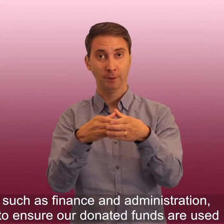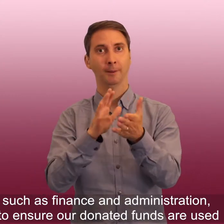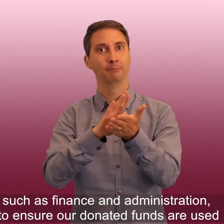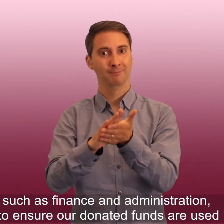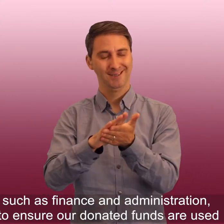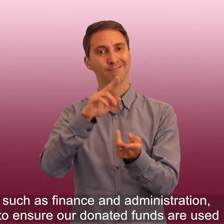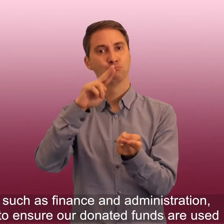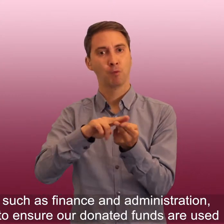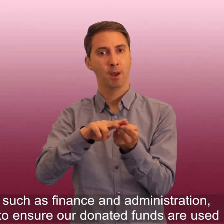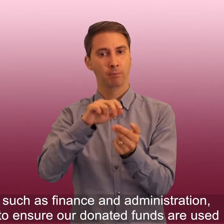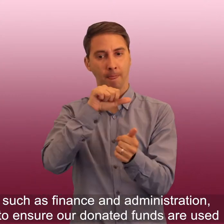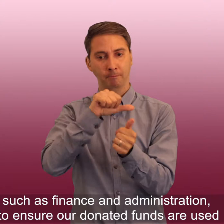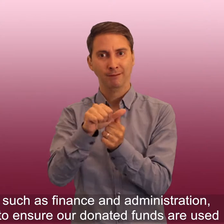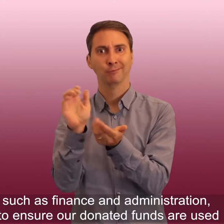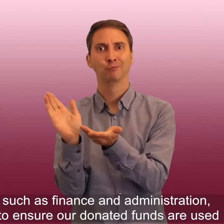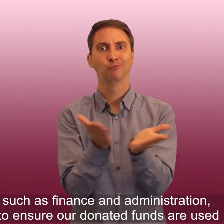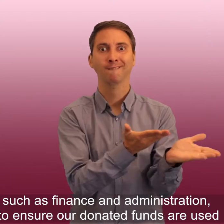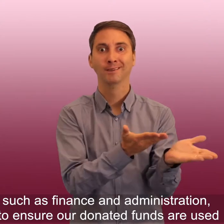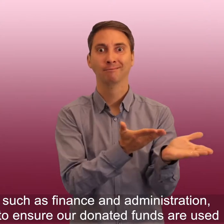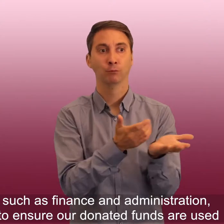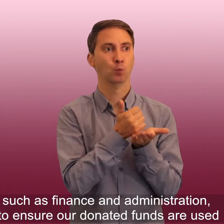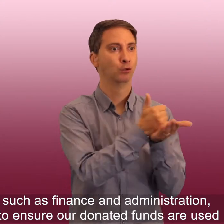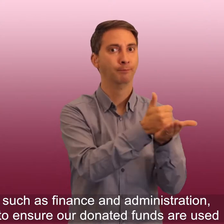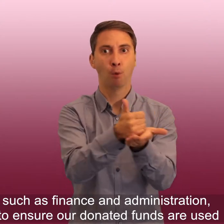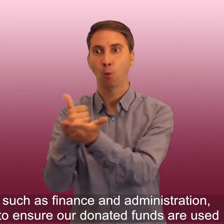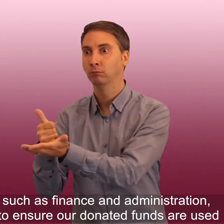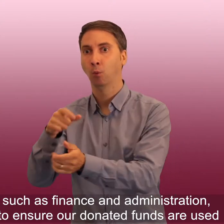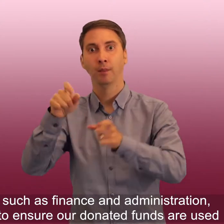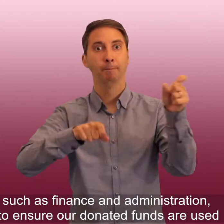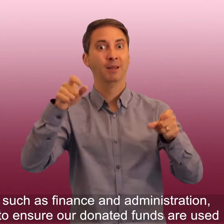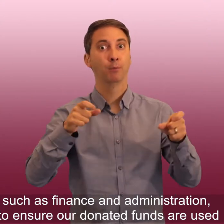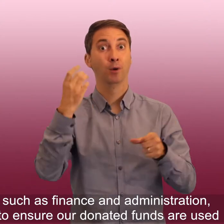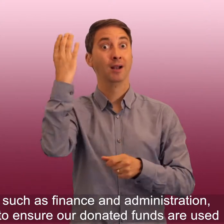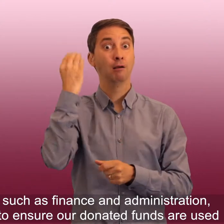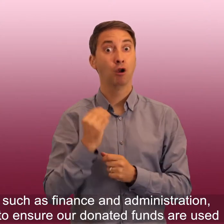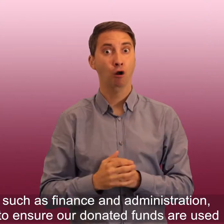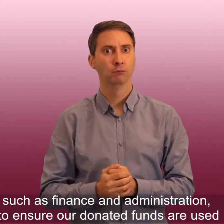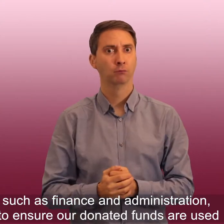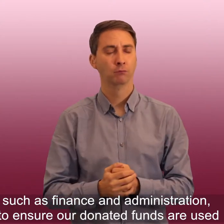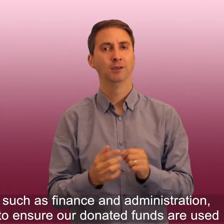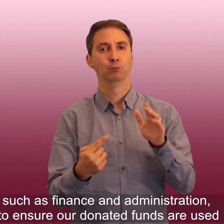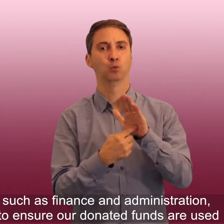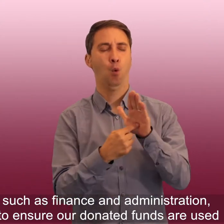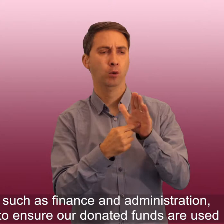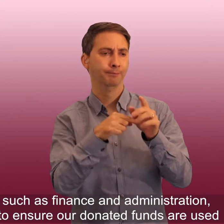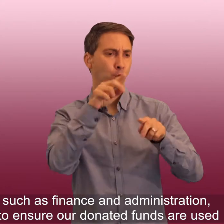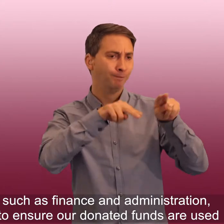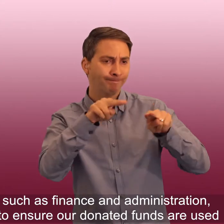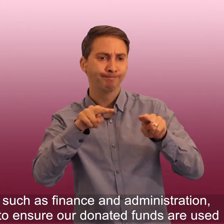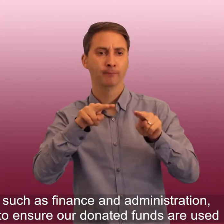such as finance and administration, to ensure our donated funds are used in pursuing our core